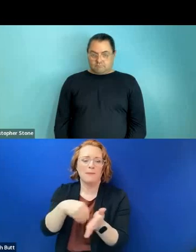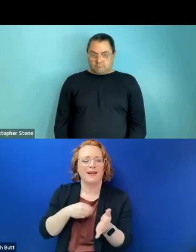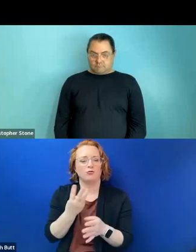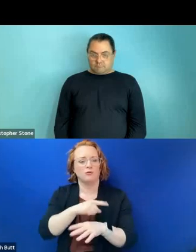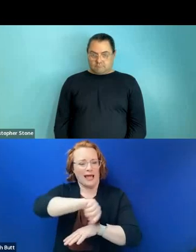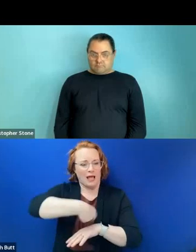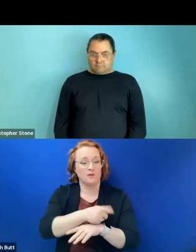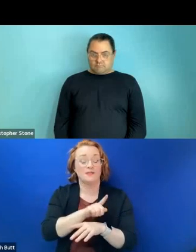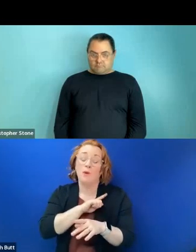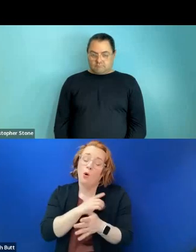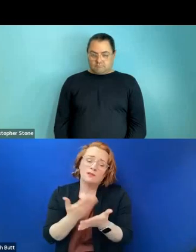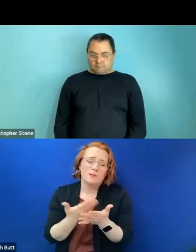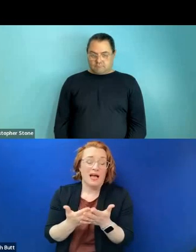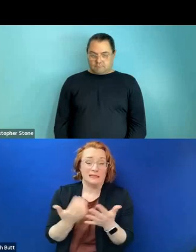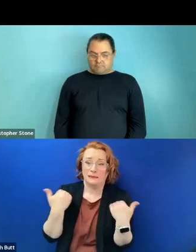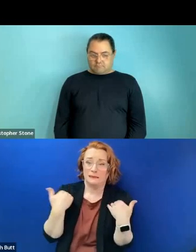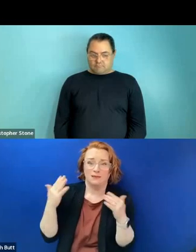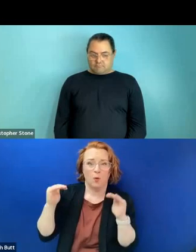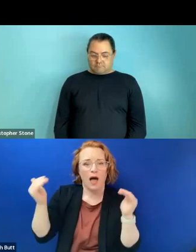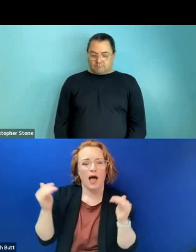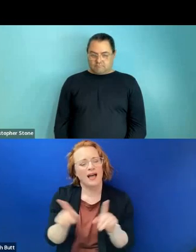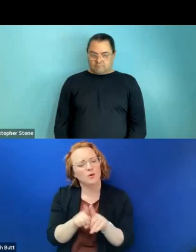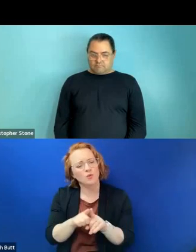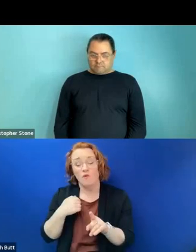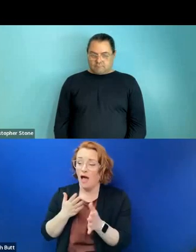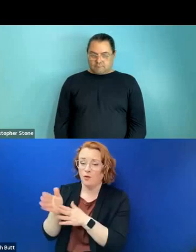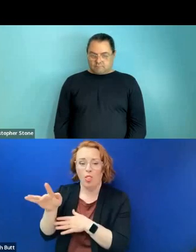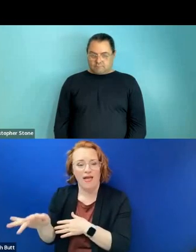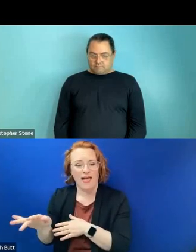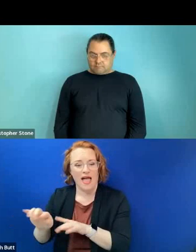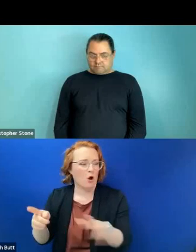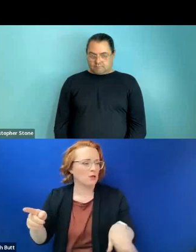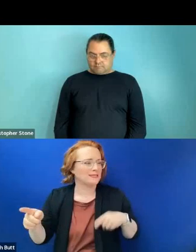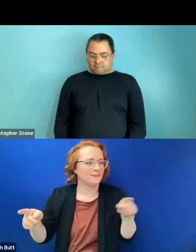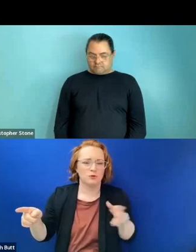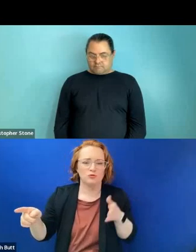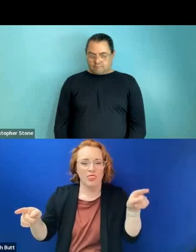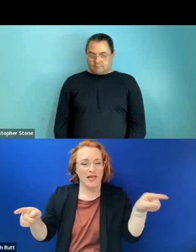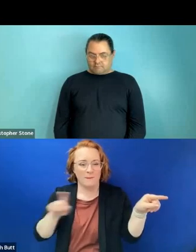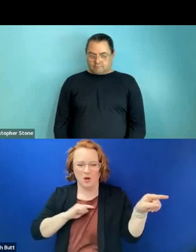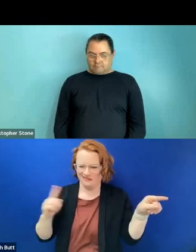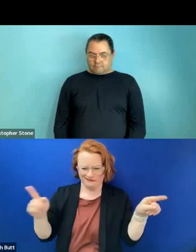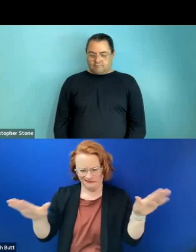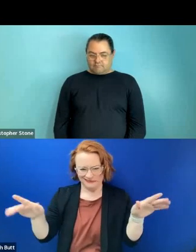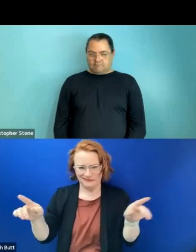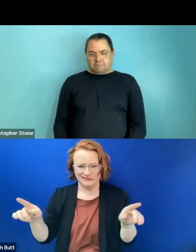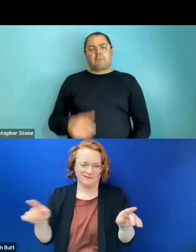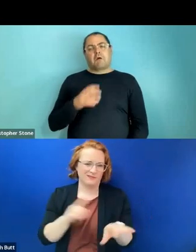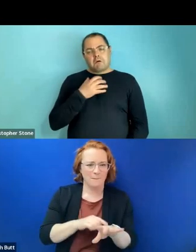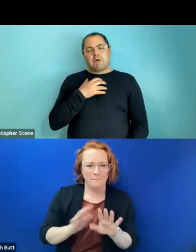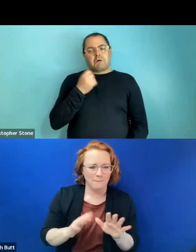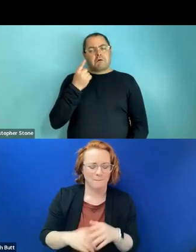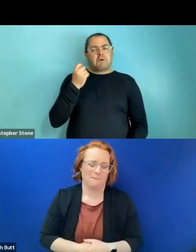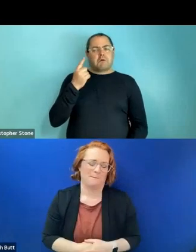Because the demand is so high, and because that means I can't then do another appointment because the timings won't fit. Sure, okay.